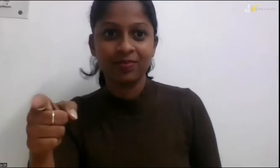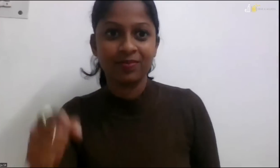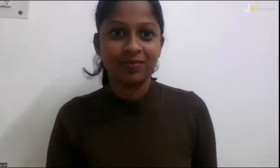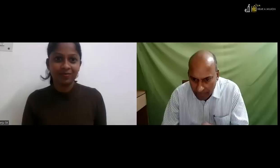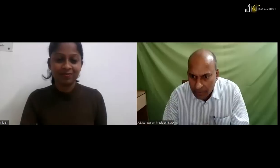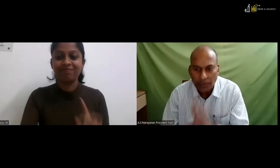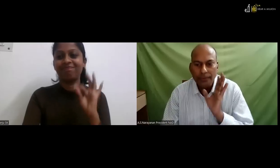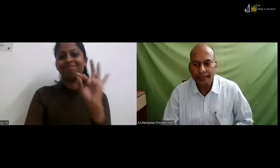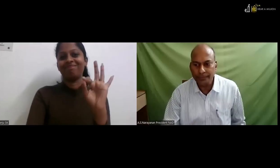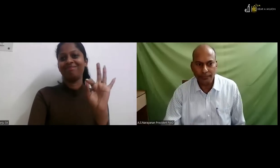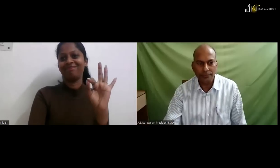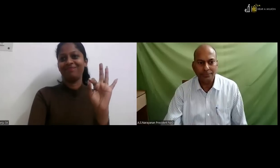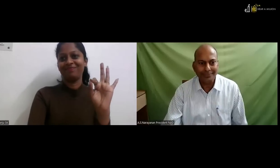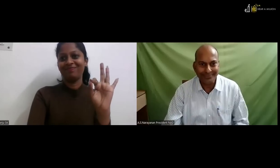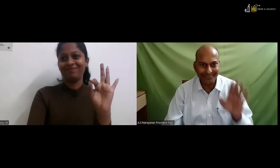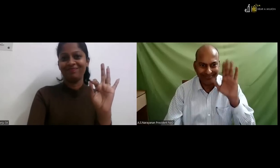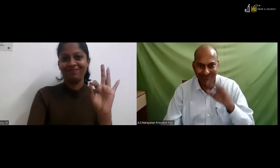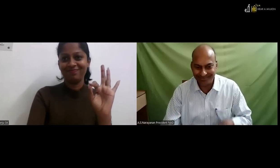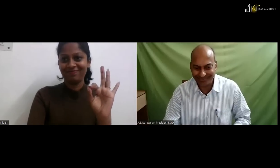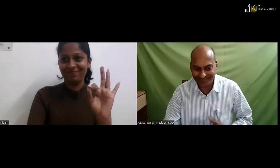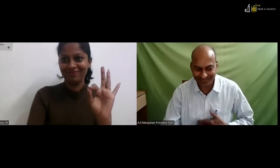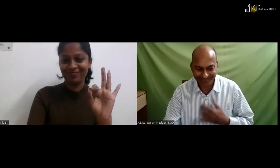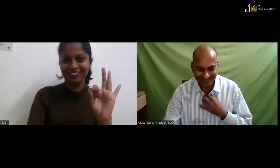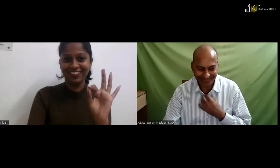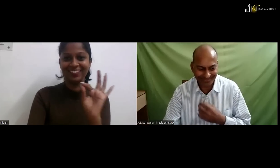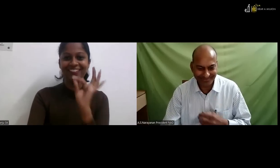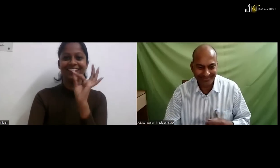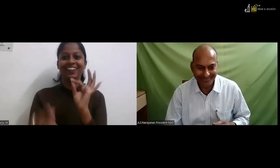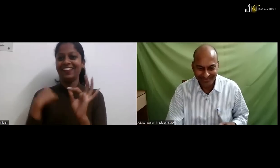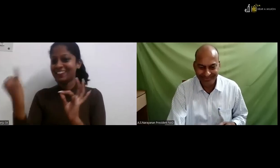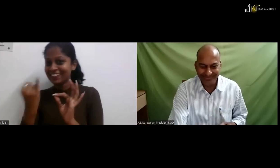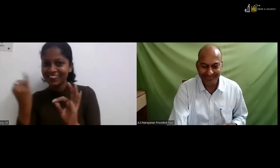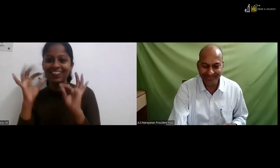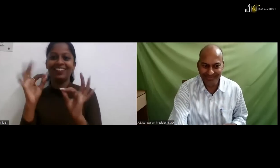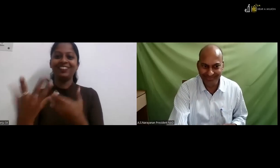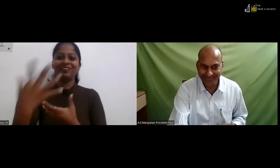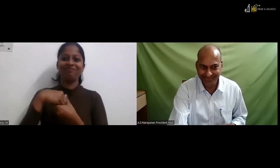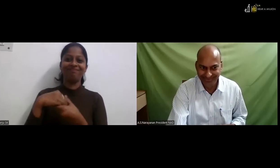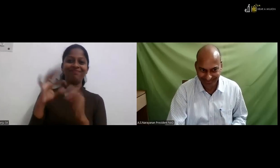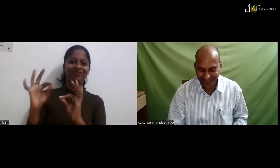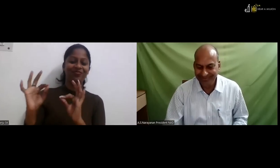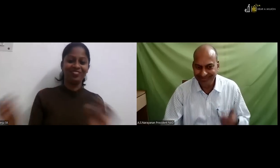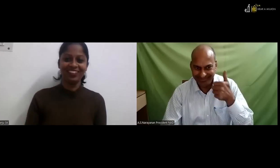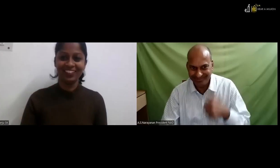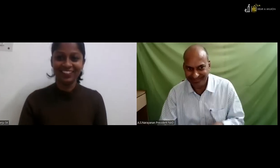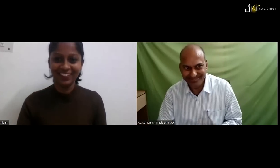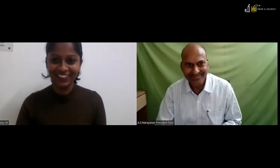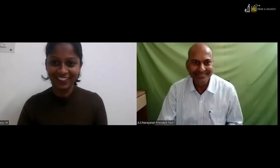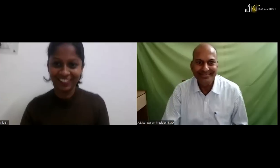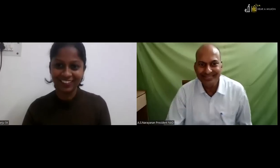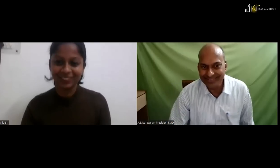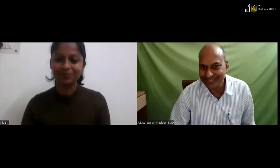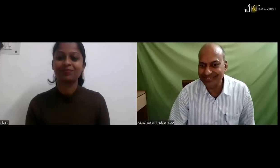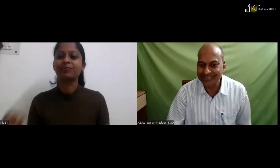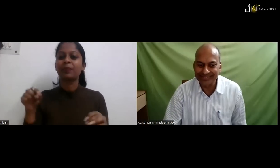No, I'm just asking to Narayan sir. All right, I found you. Hello. I was just searching for you